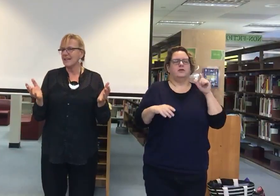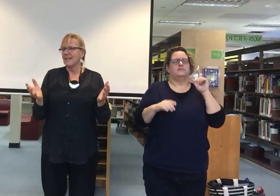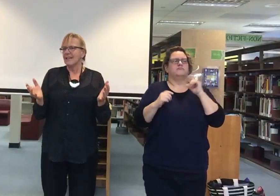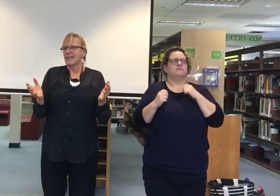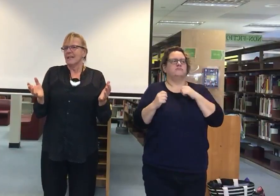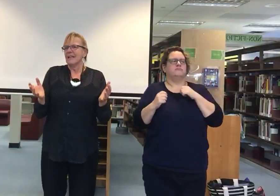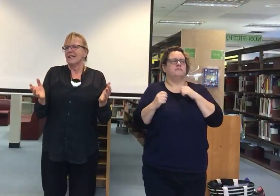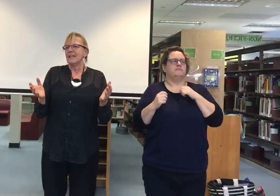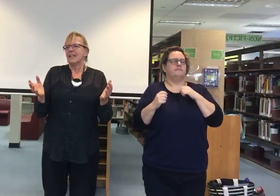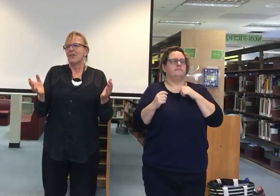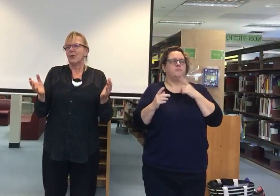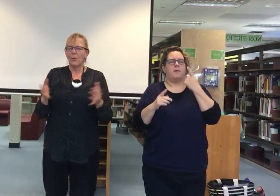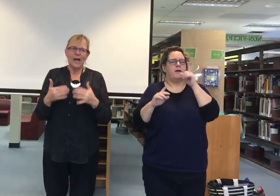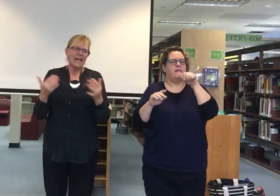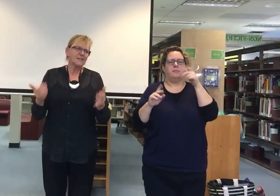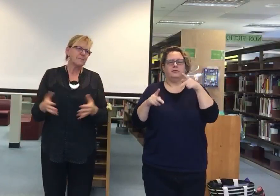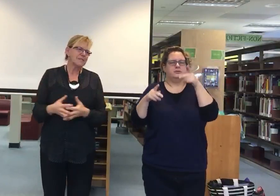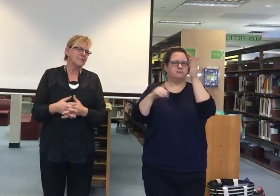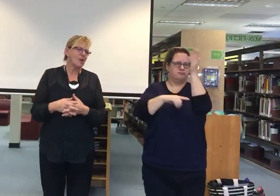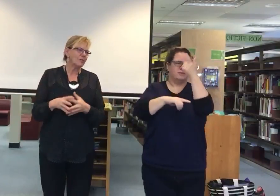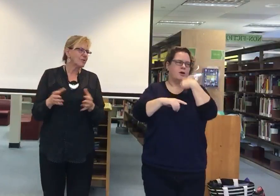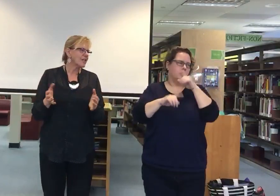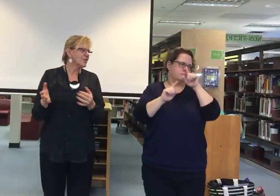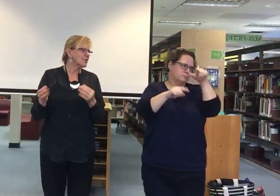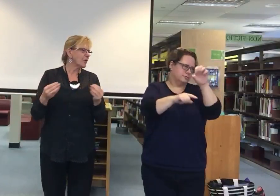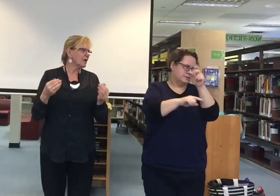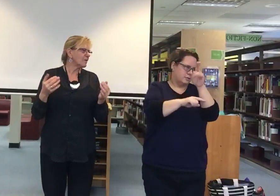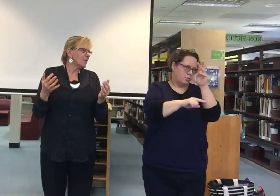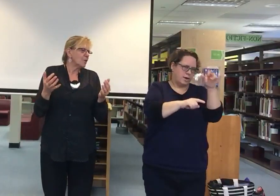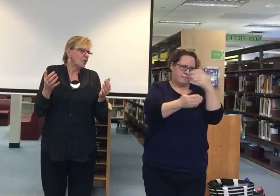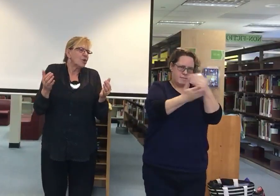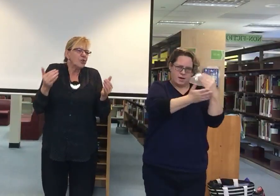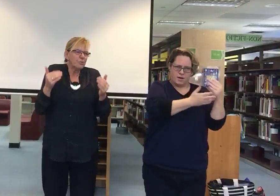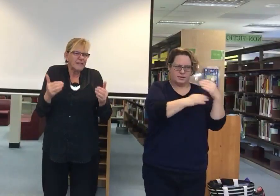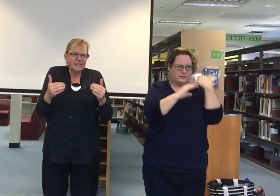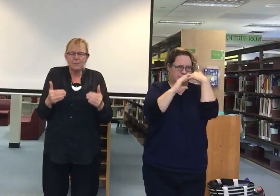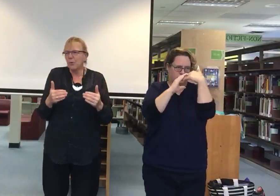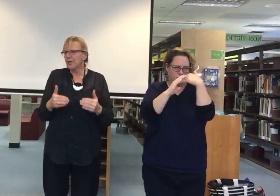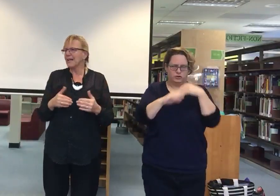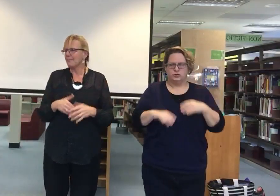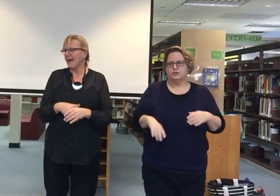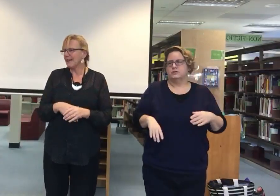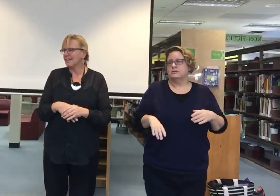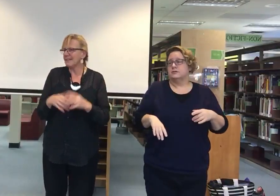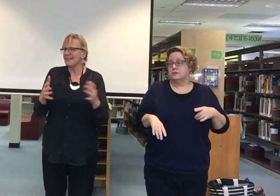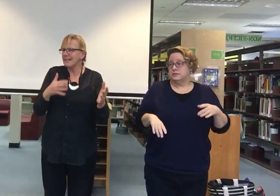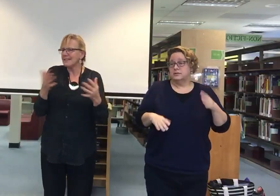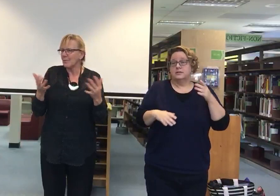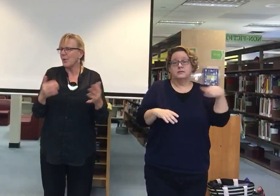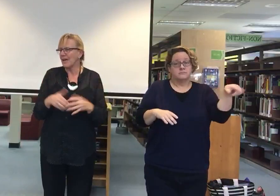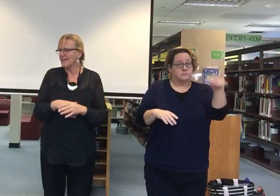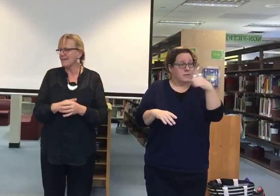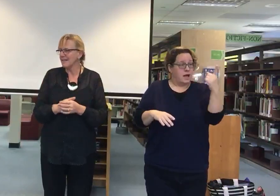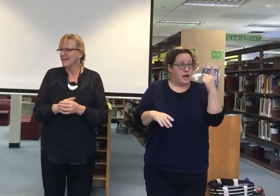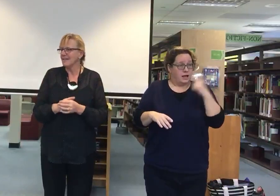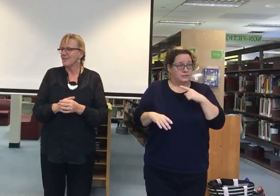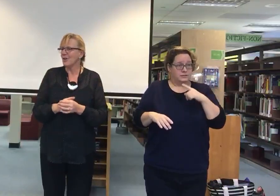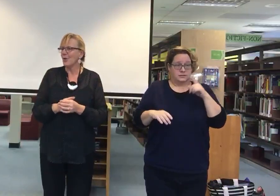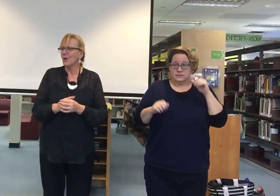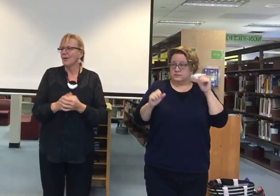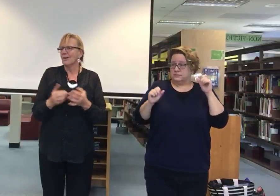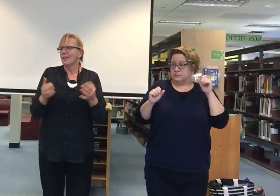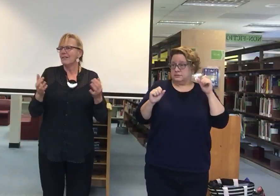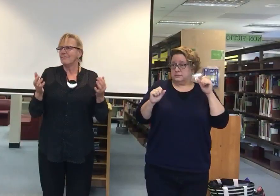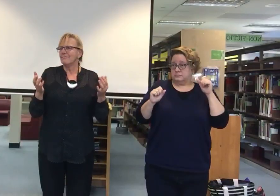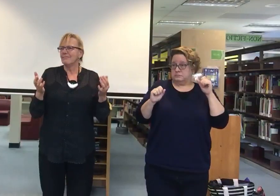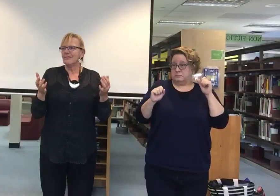And there has been some conversations around, could there be some more cutbacks in some ways?